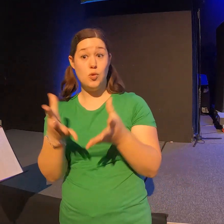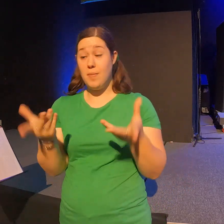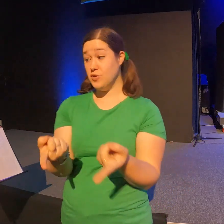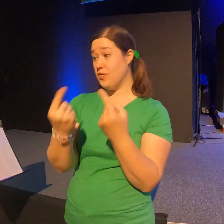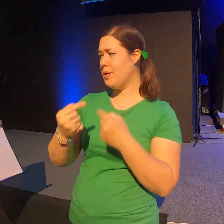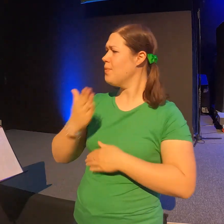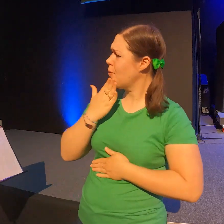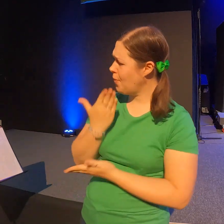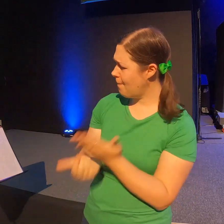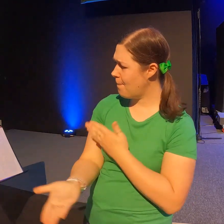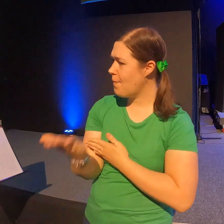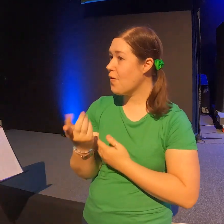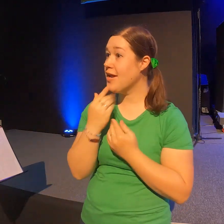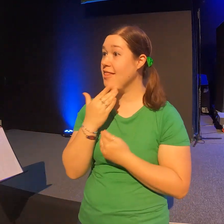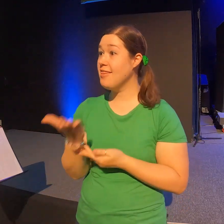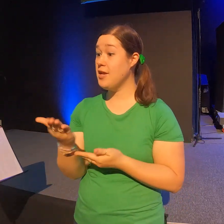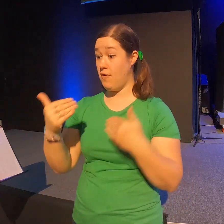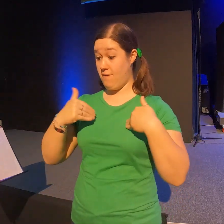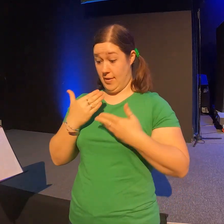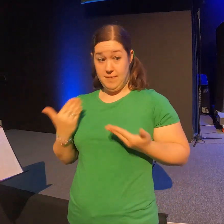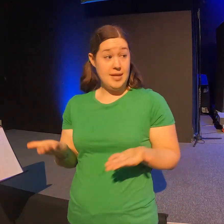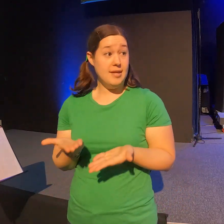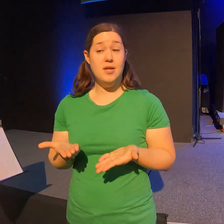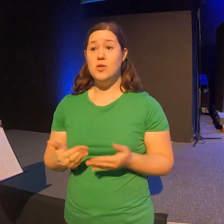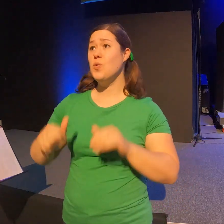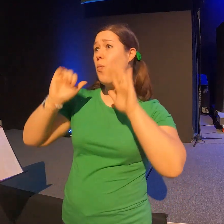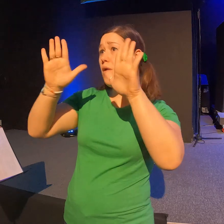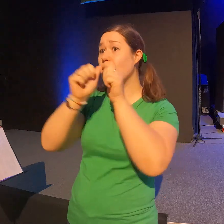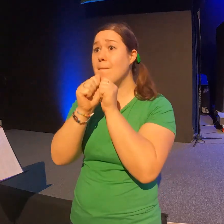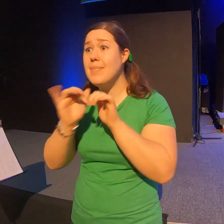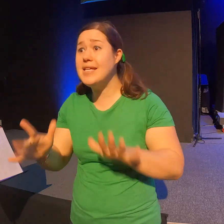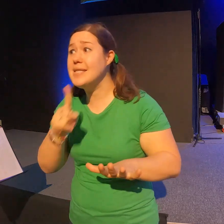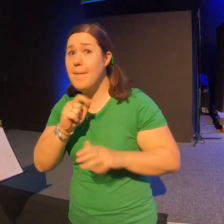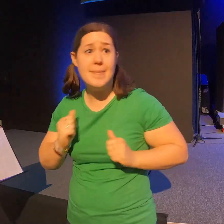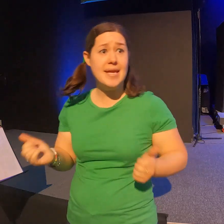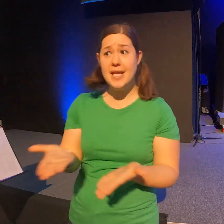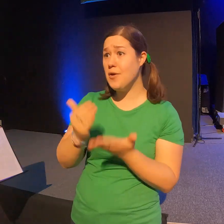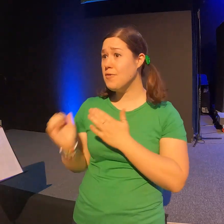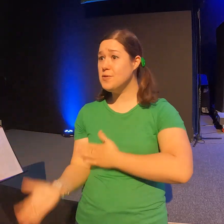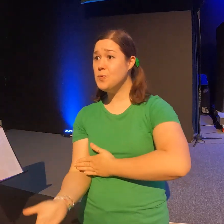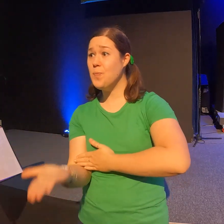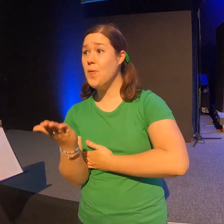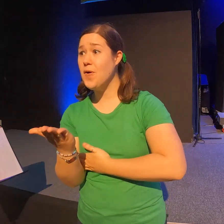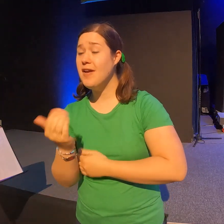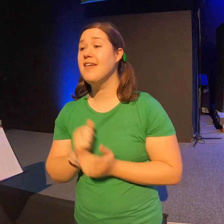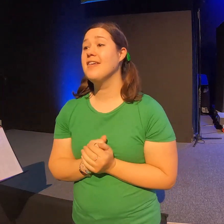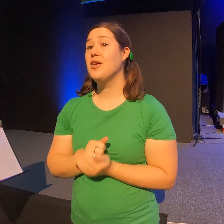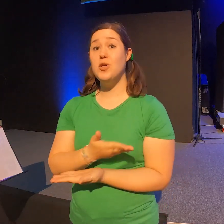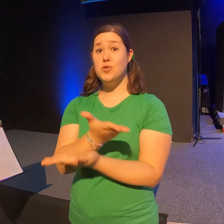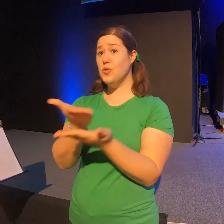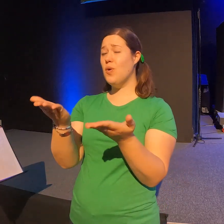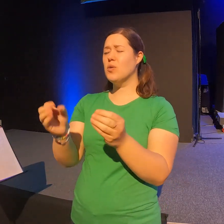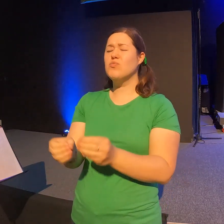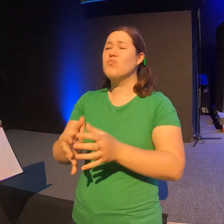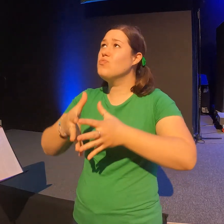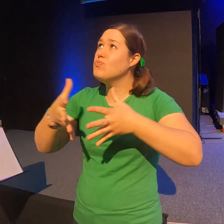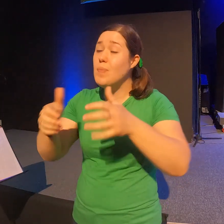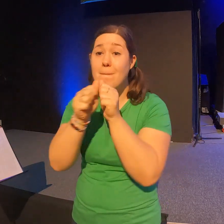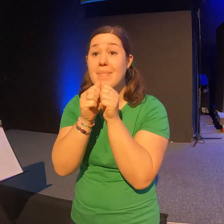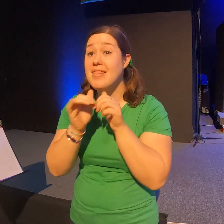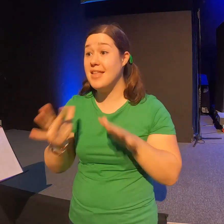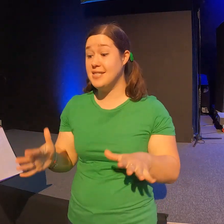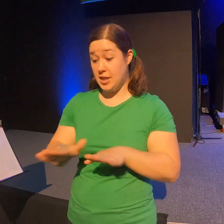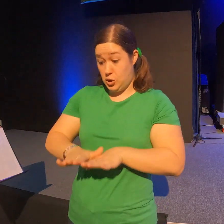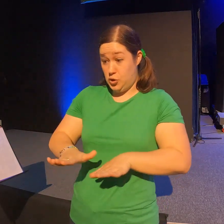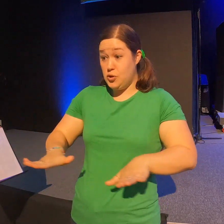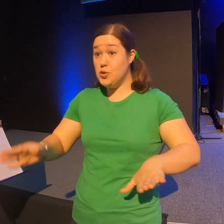What a wonderful blessing to be here with you this morning. You know, you all are such a wonderful blessing to the Children's Home